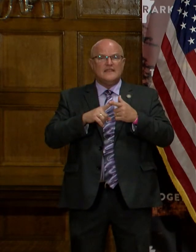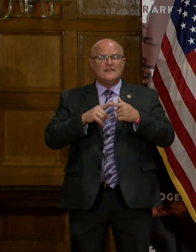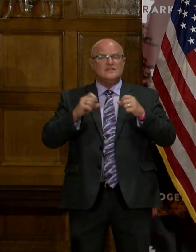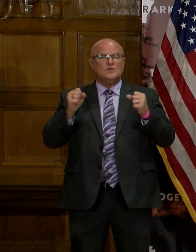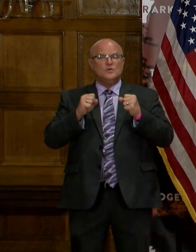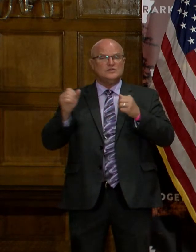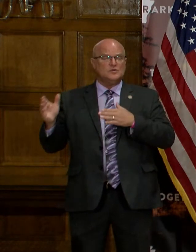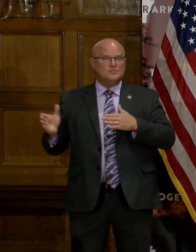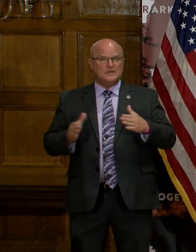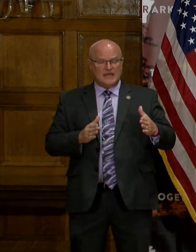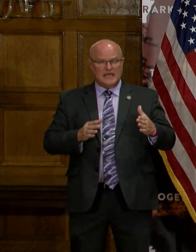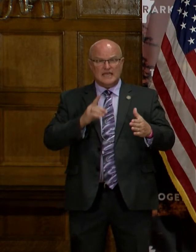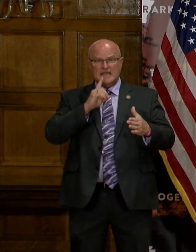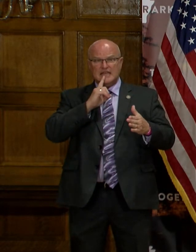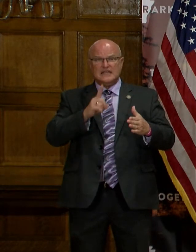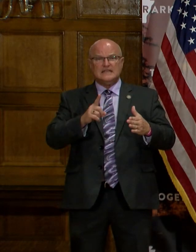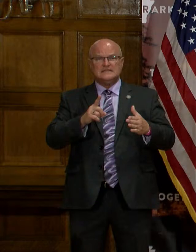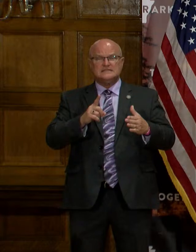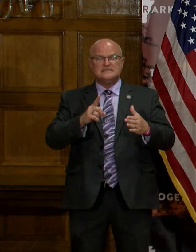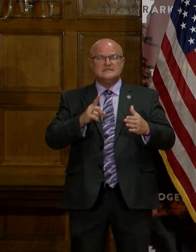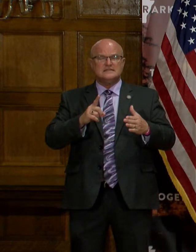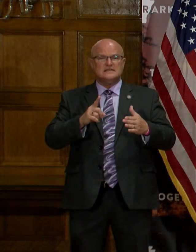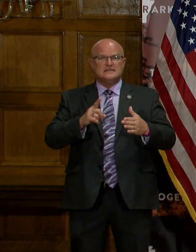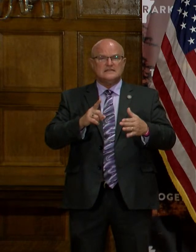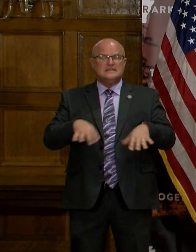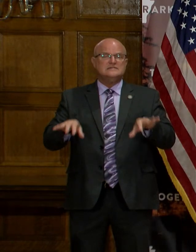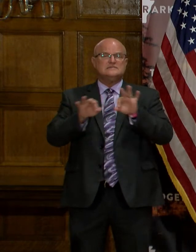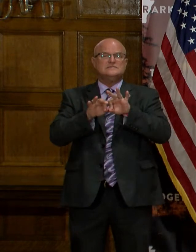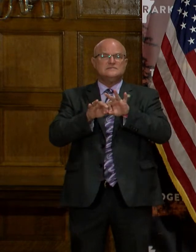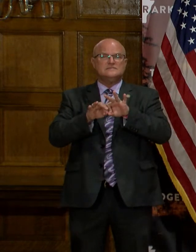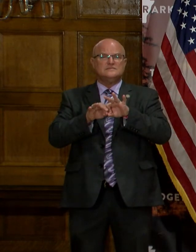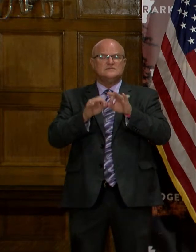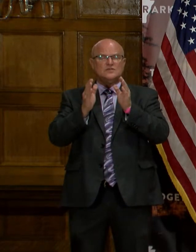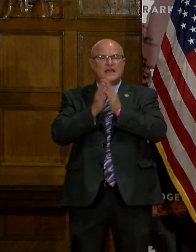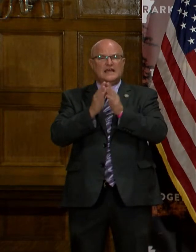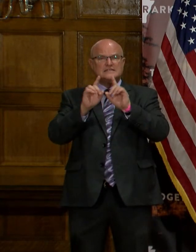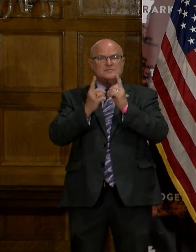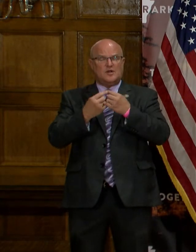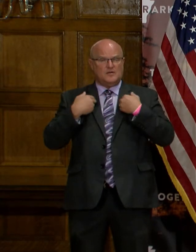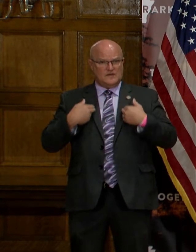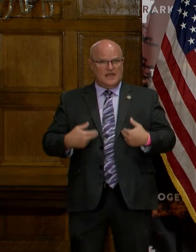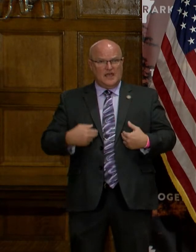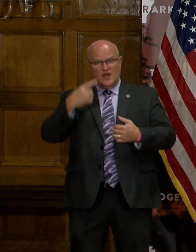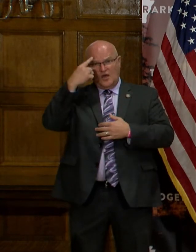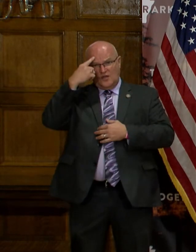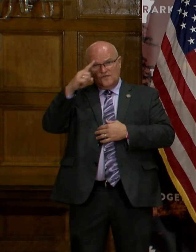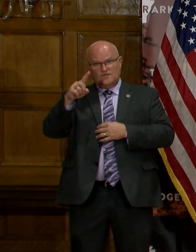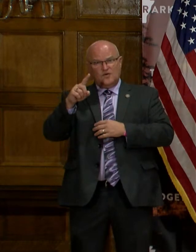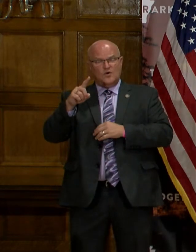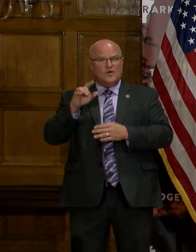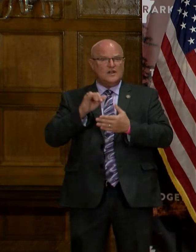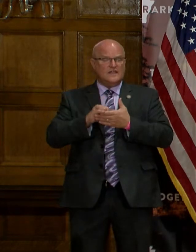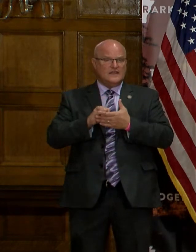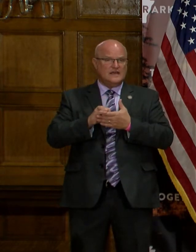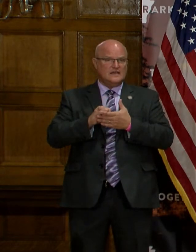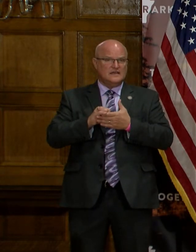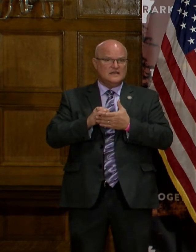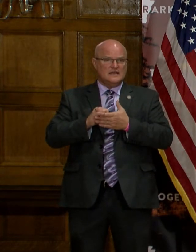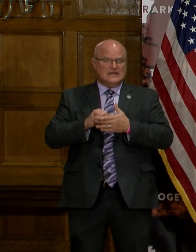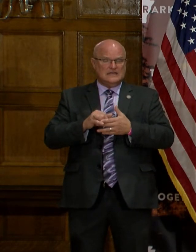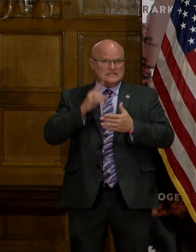winter plan, it is compliance checks. We had asked the Arkansas Department of Health for any compliance checks that they've